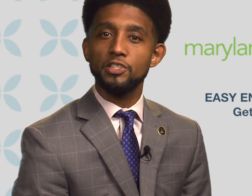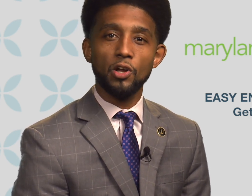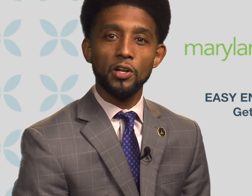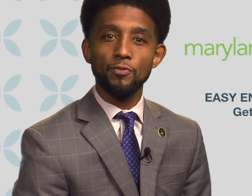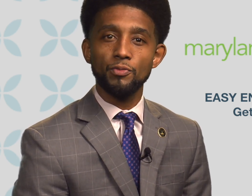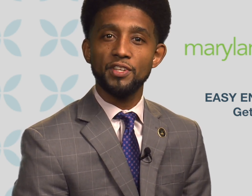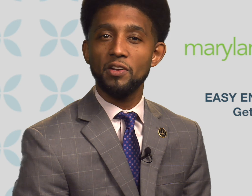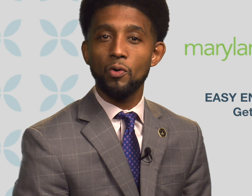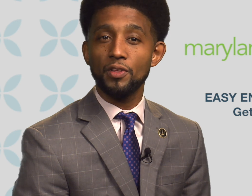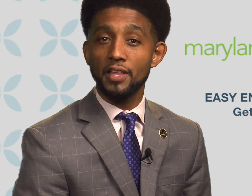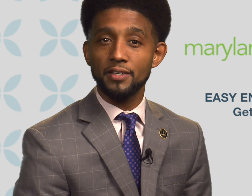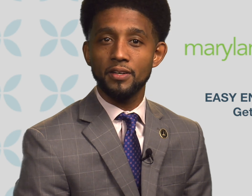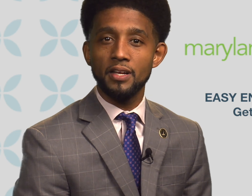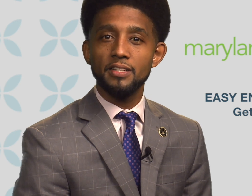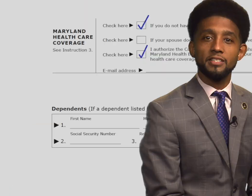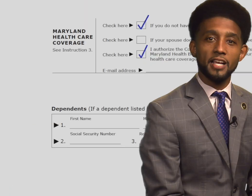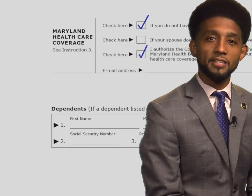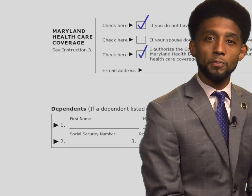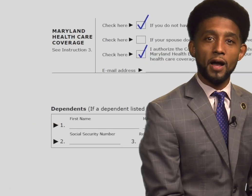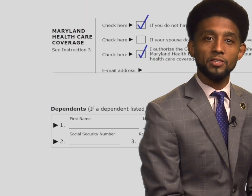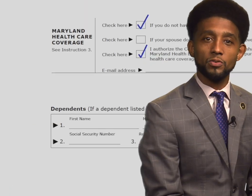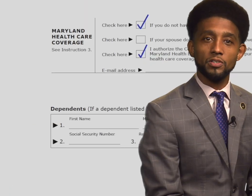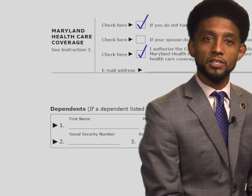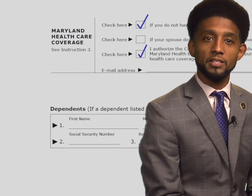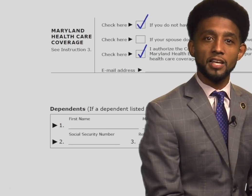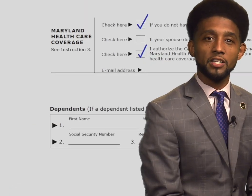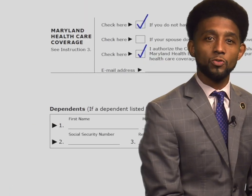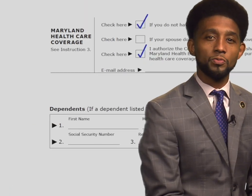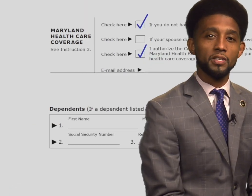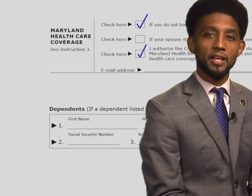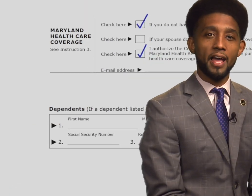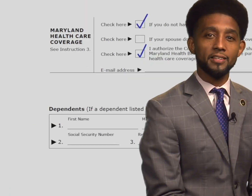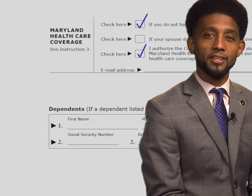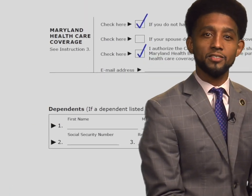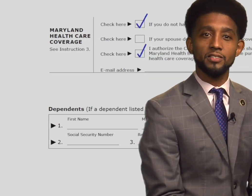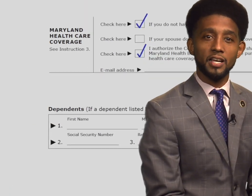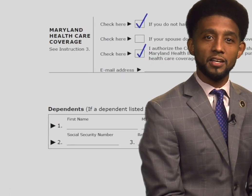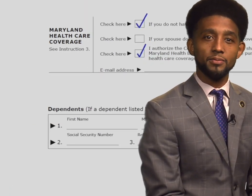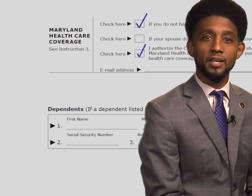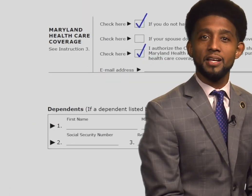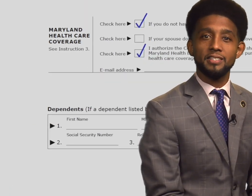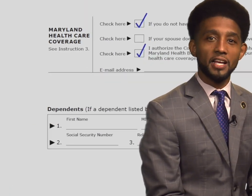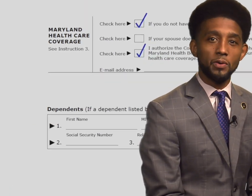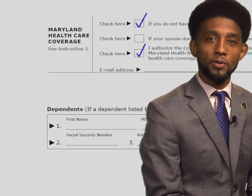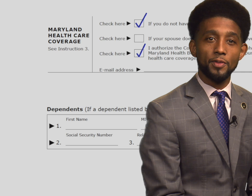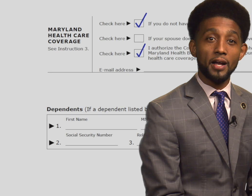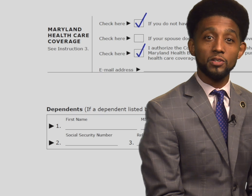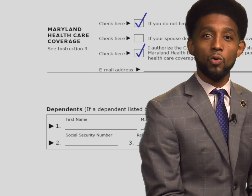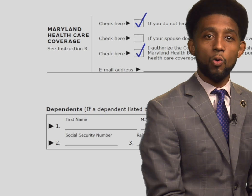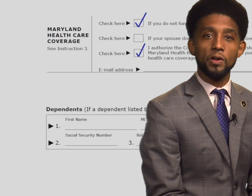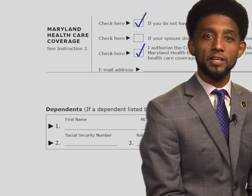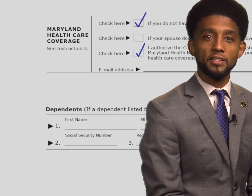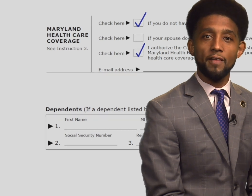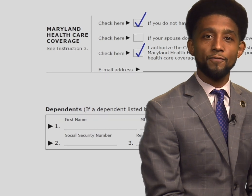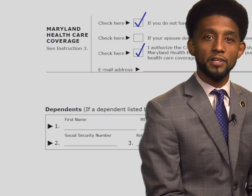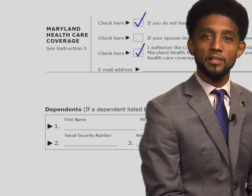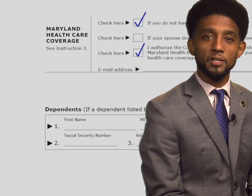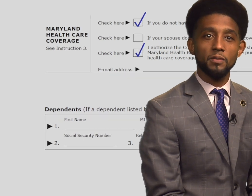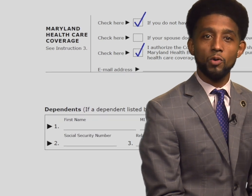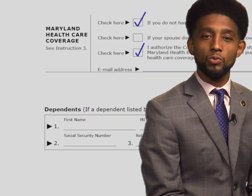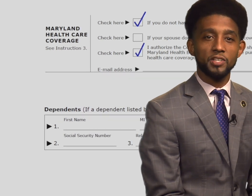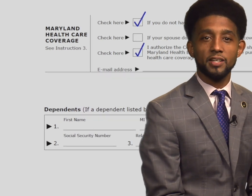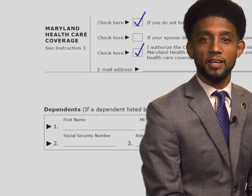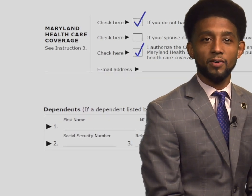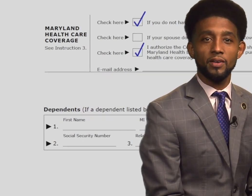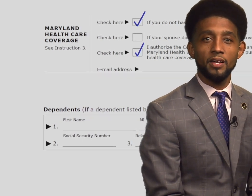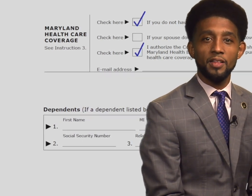window starting from the date on the letter. Check the box on your state tax form to get access to checkups, check in with a doctor, or get that